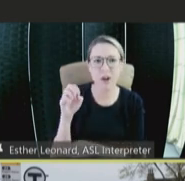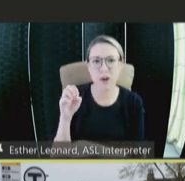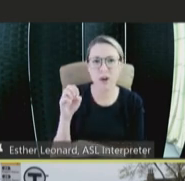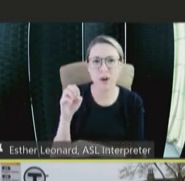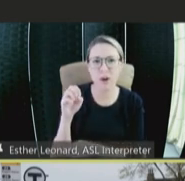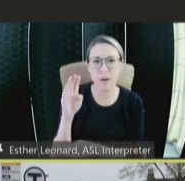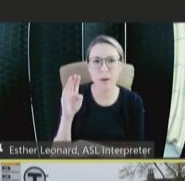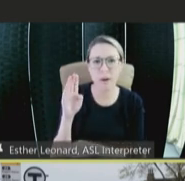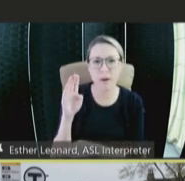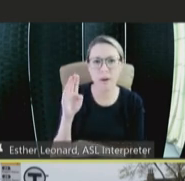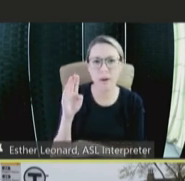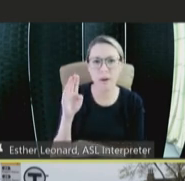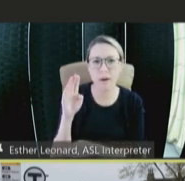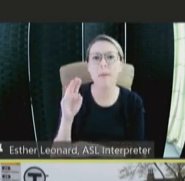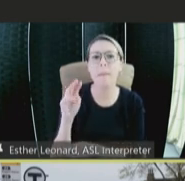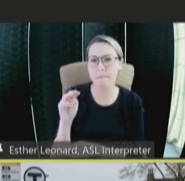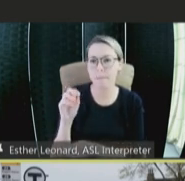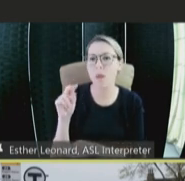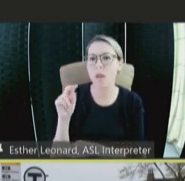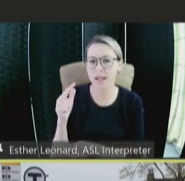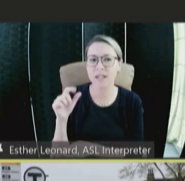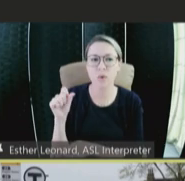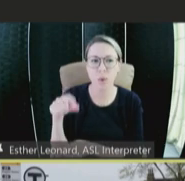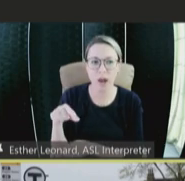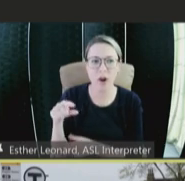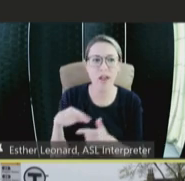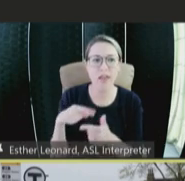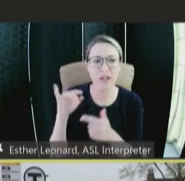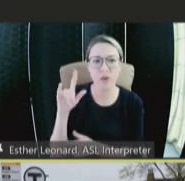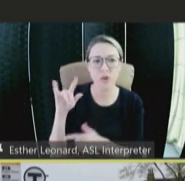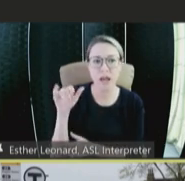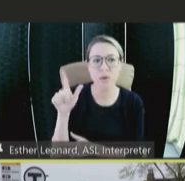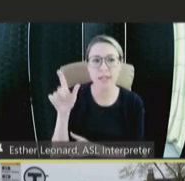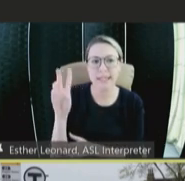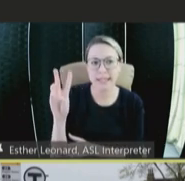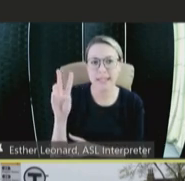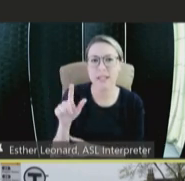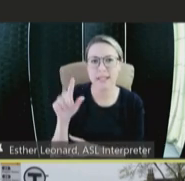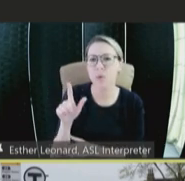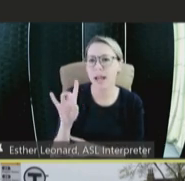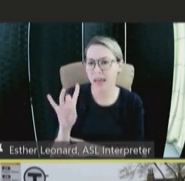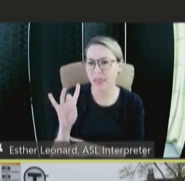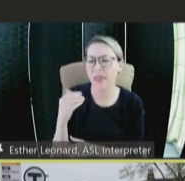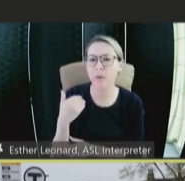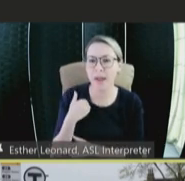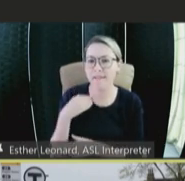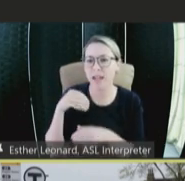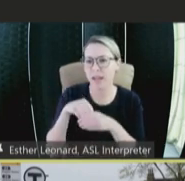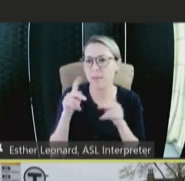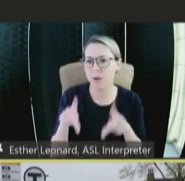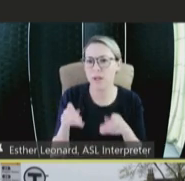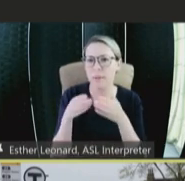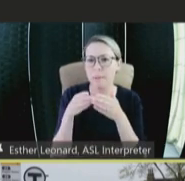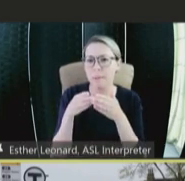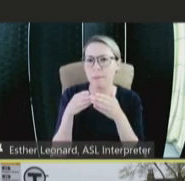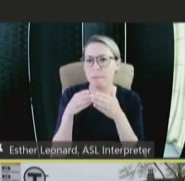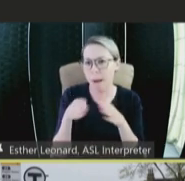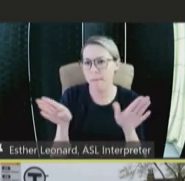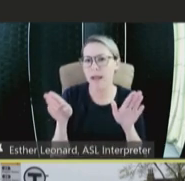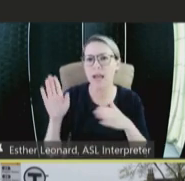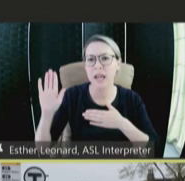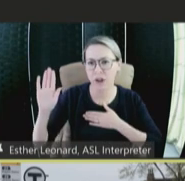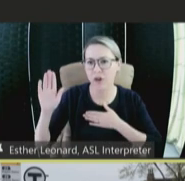hearing on Zoom on July 26th. And on July 28th, we'll have an in-person public hearing at 10 Park